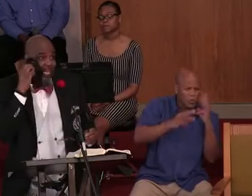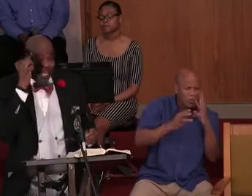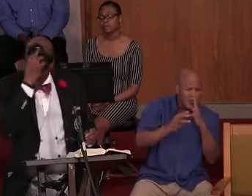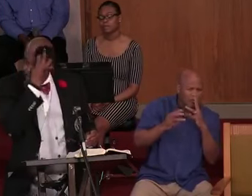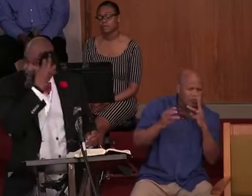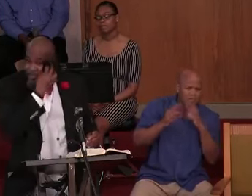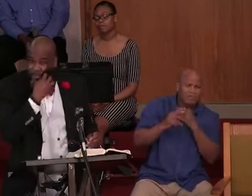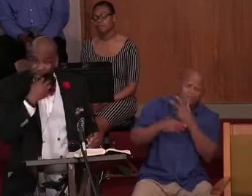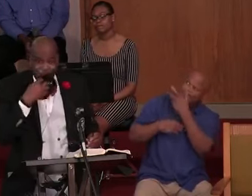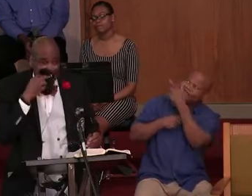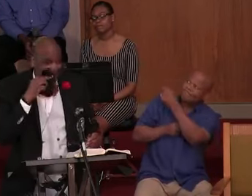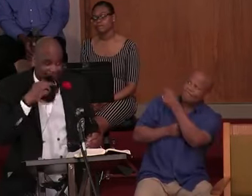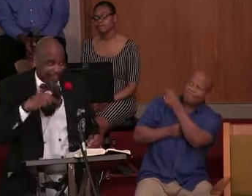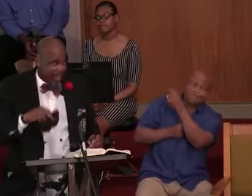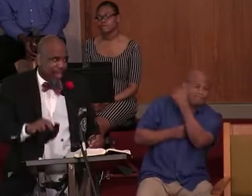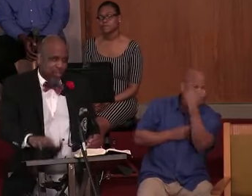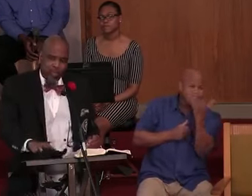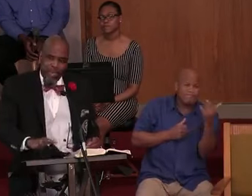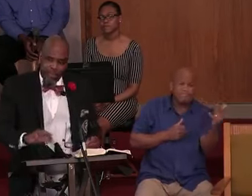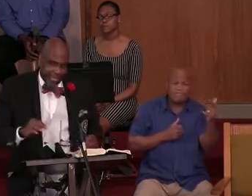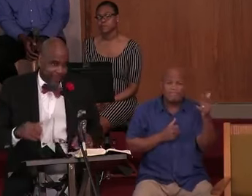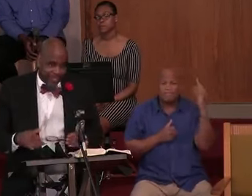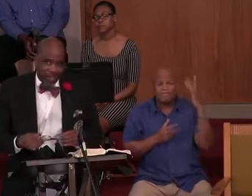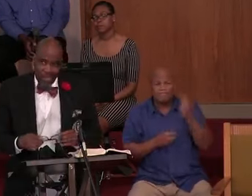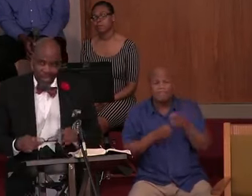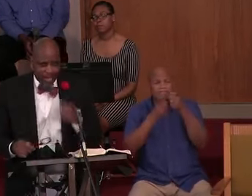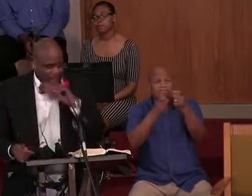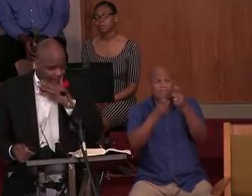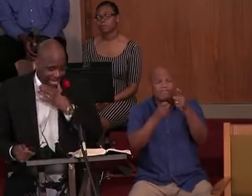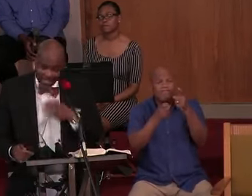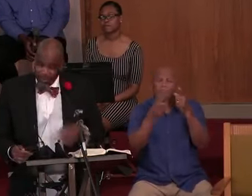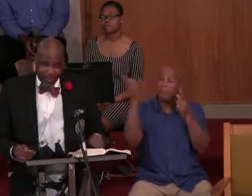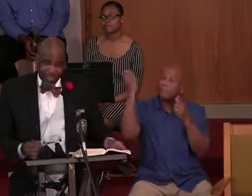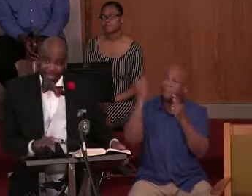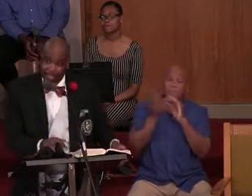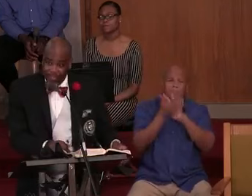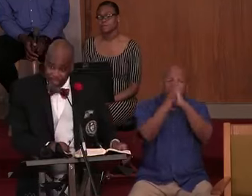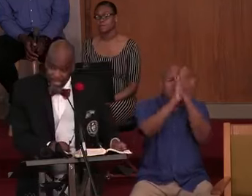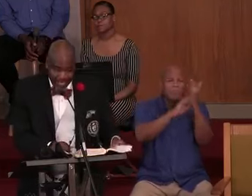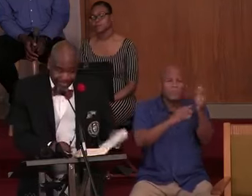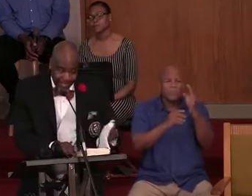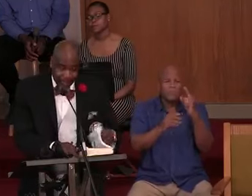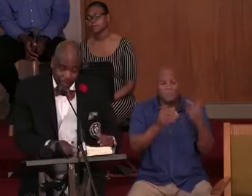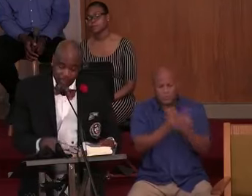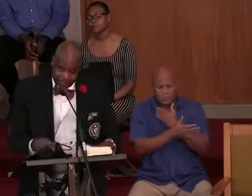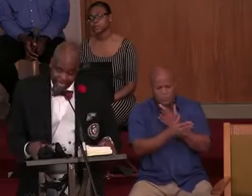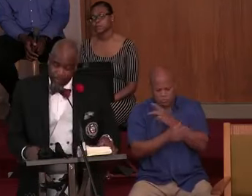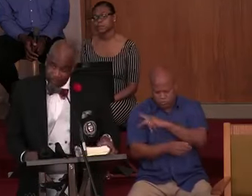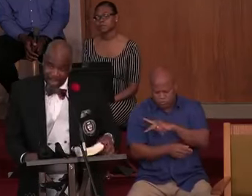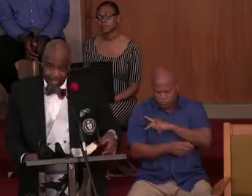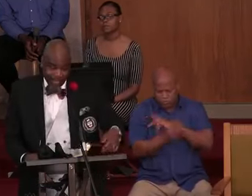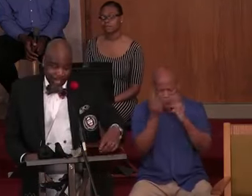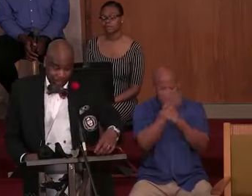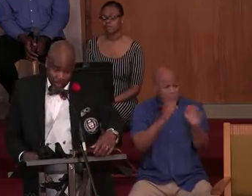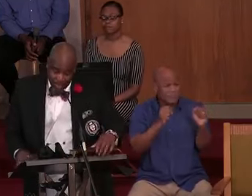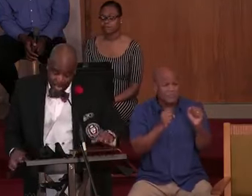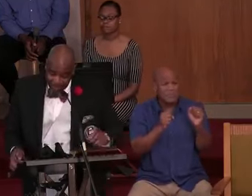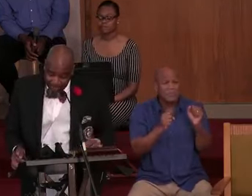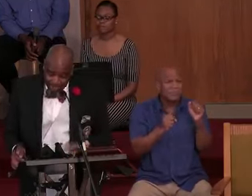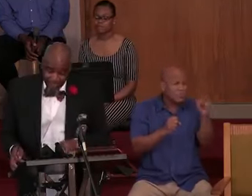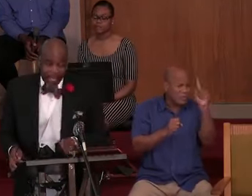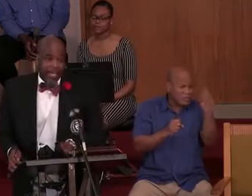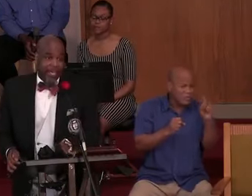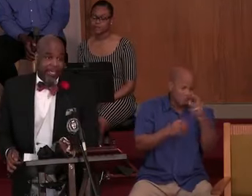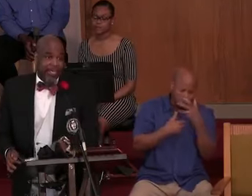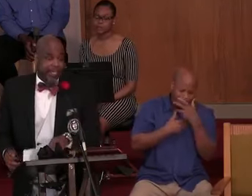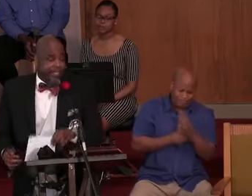Christ as your personal Lord and Savior. You may believe in God, but that don't mean nothing except you accept Christ. Shoot, I